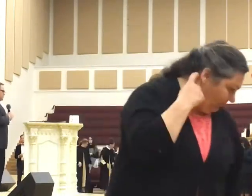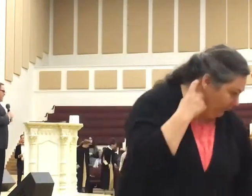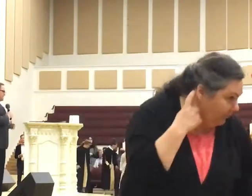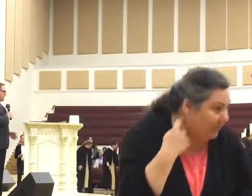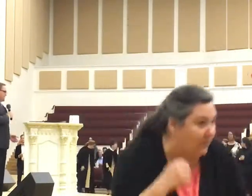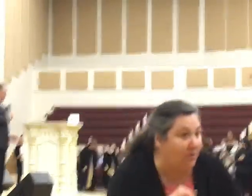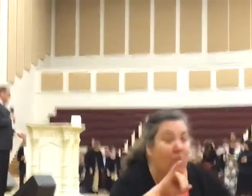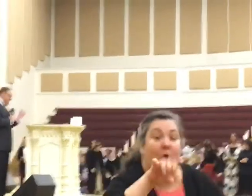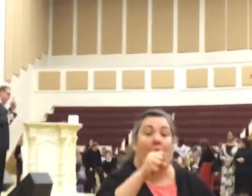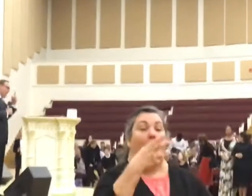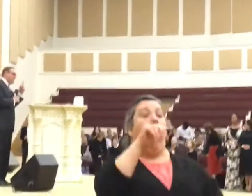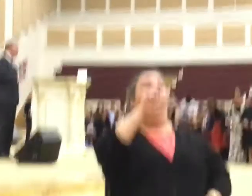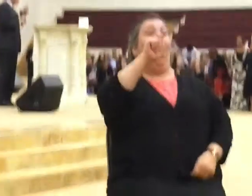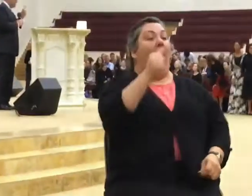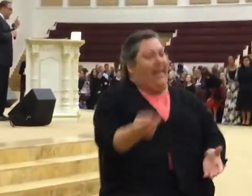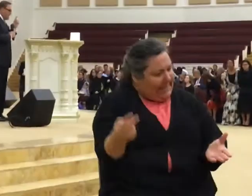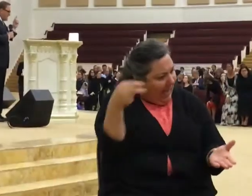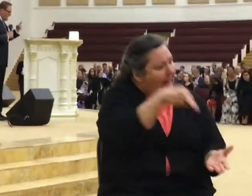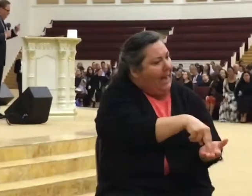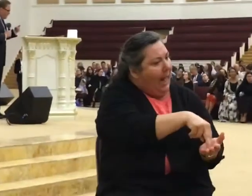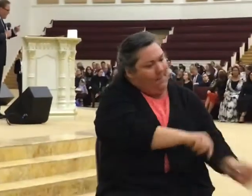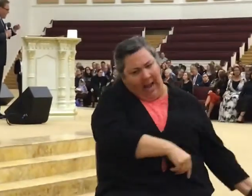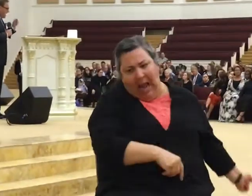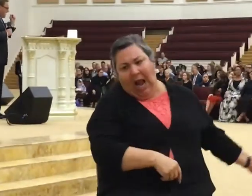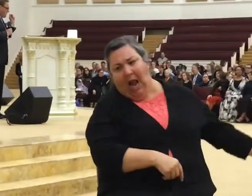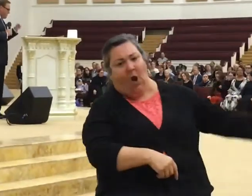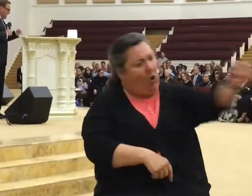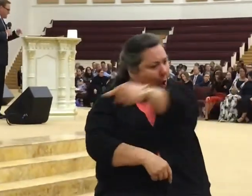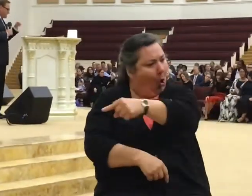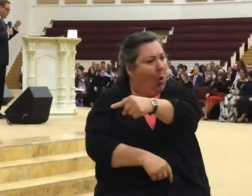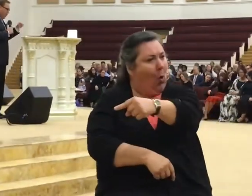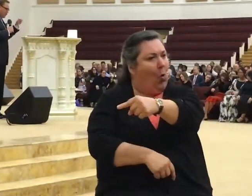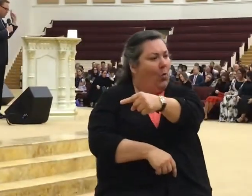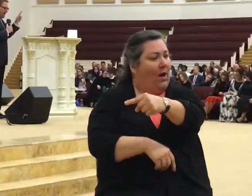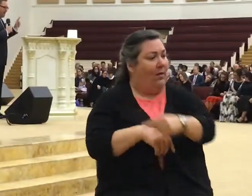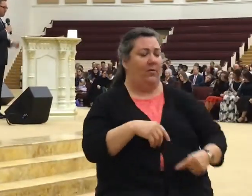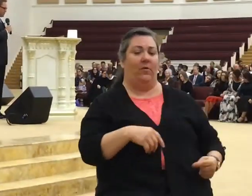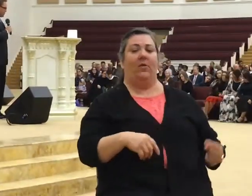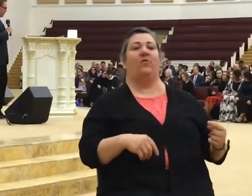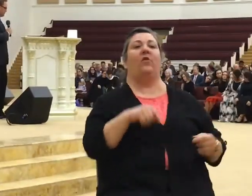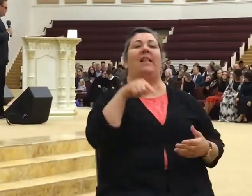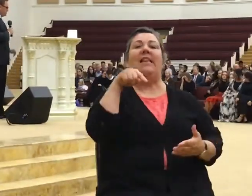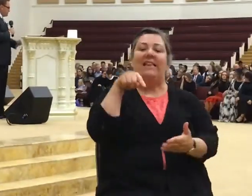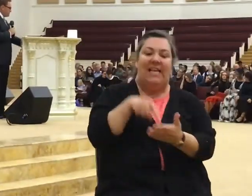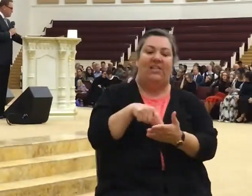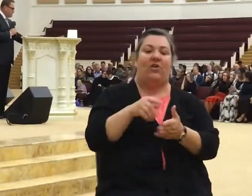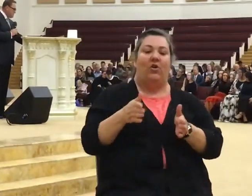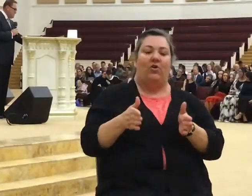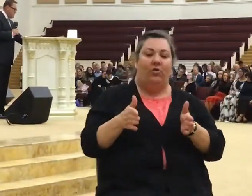So Joshua, get up and get over this Jordan. Shout this Jordan.